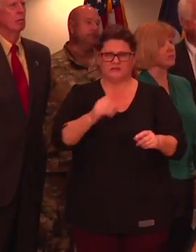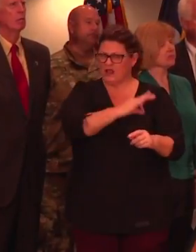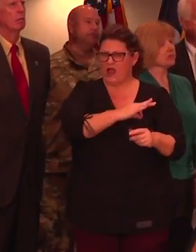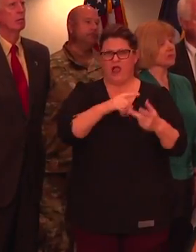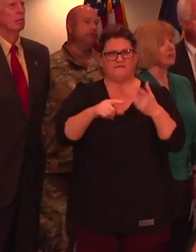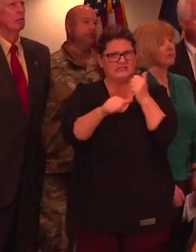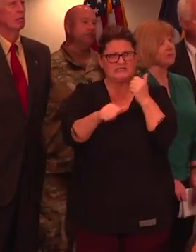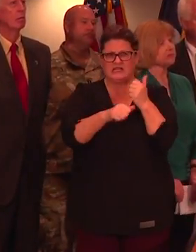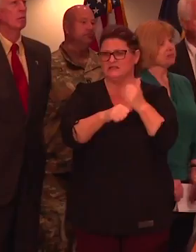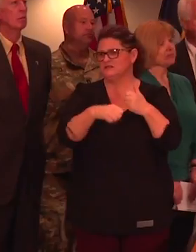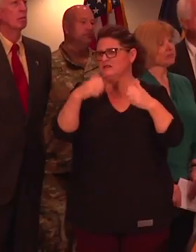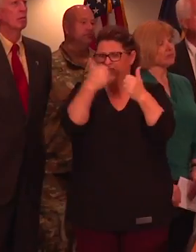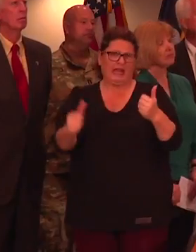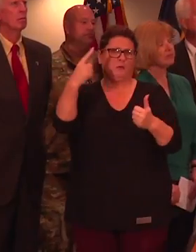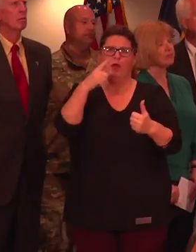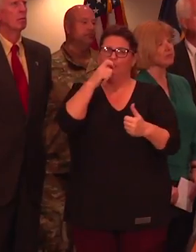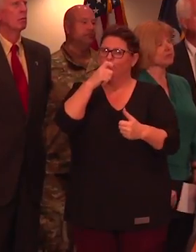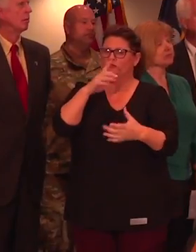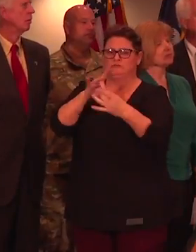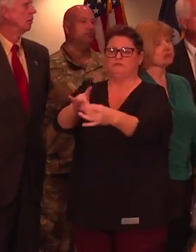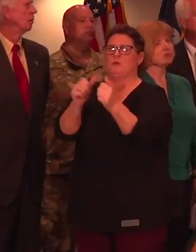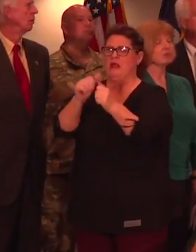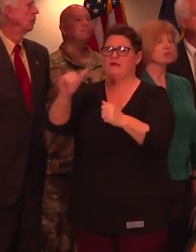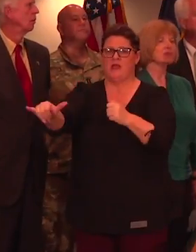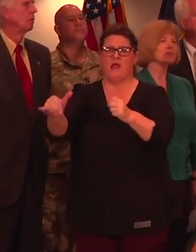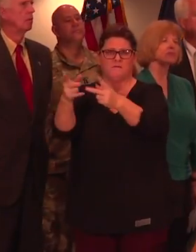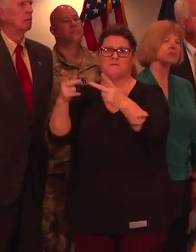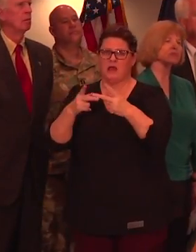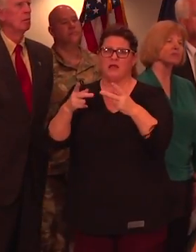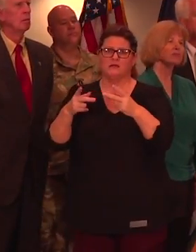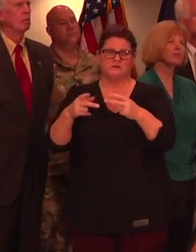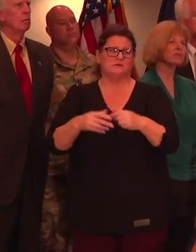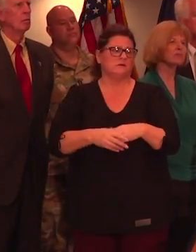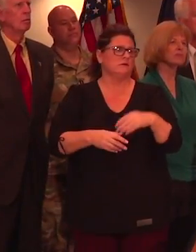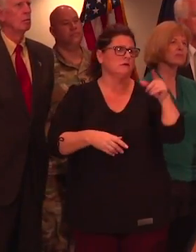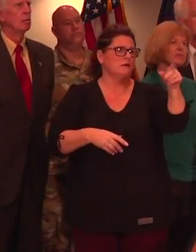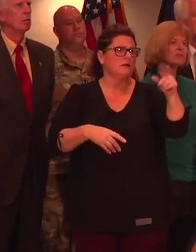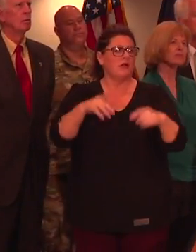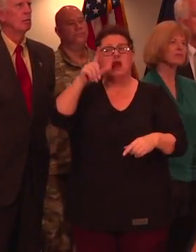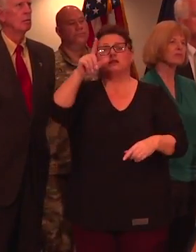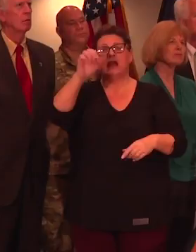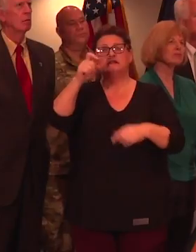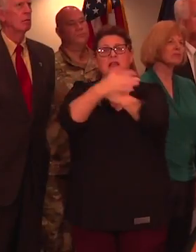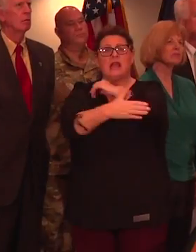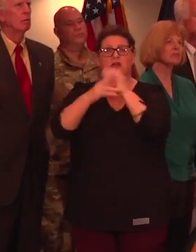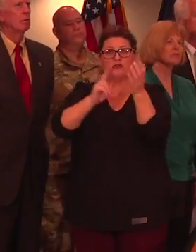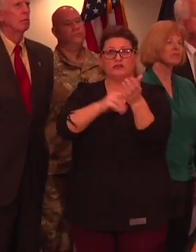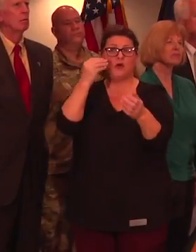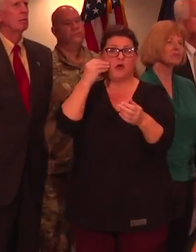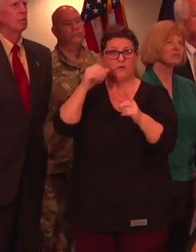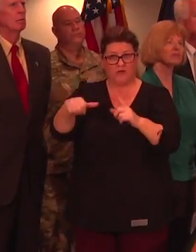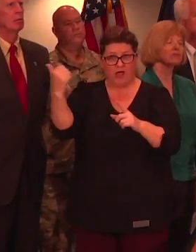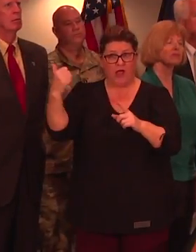assistants, to everyone connected with the facility. Dr. Bell, can you say if there has been additional spread at that Lexington County nursing home? We had one